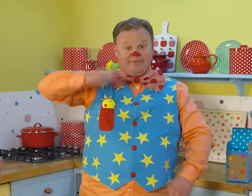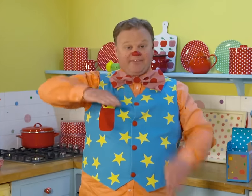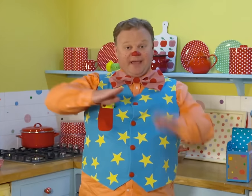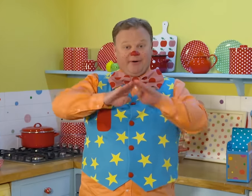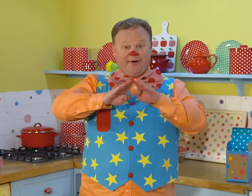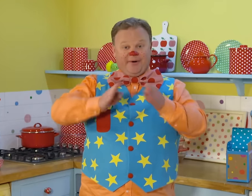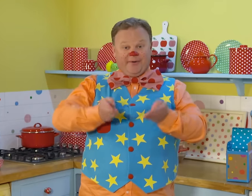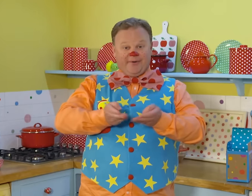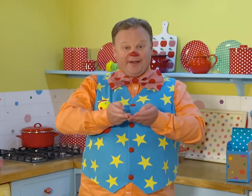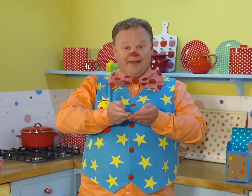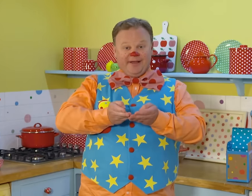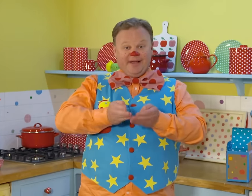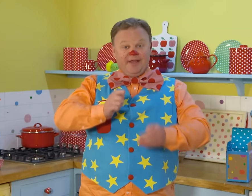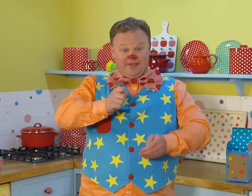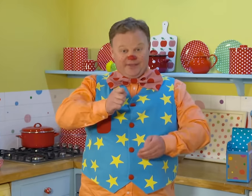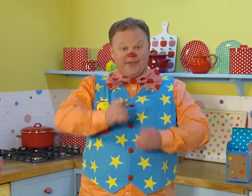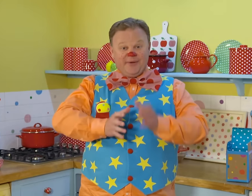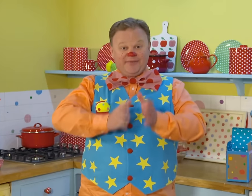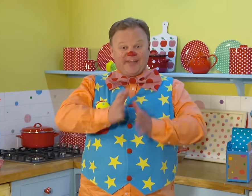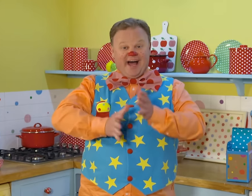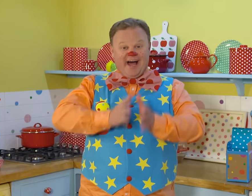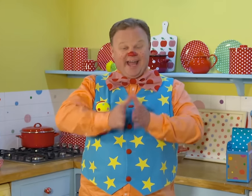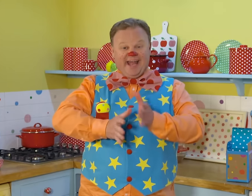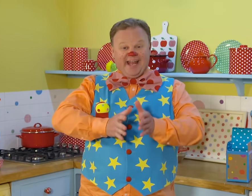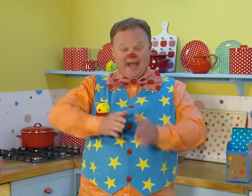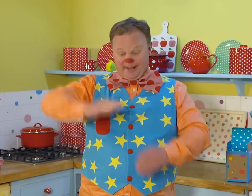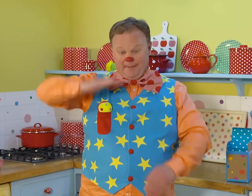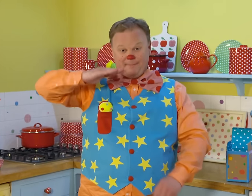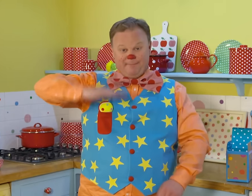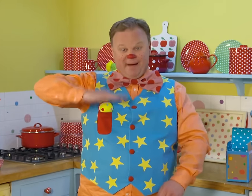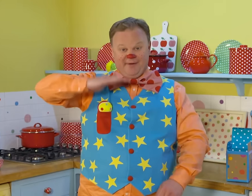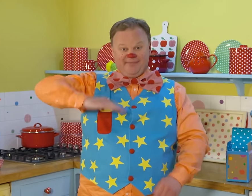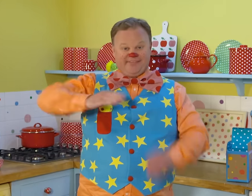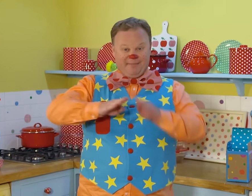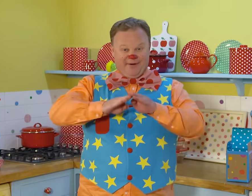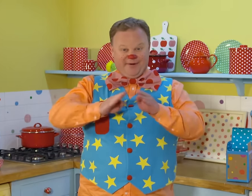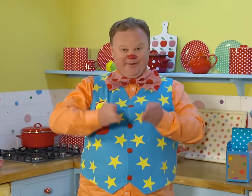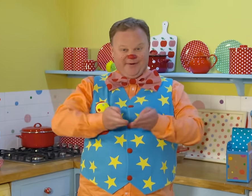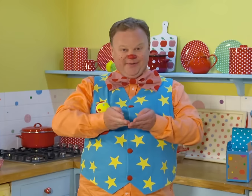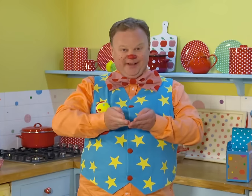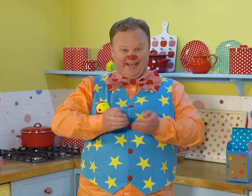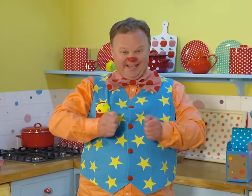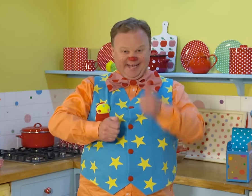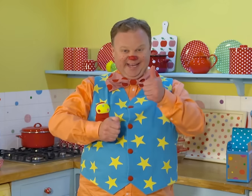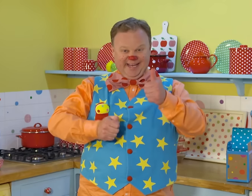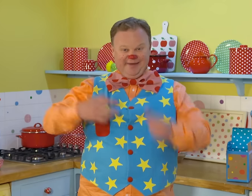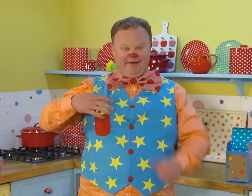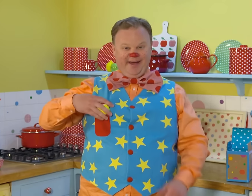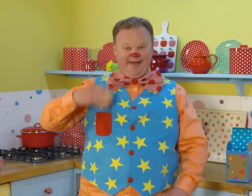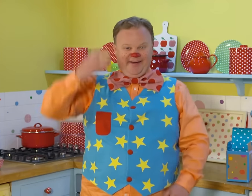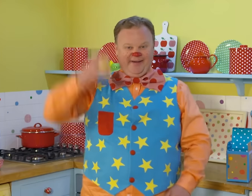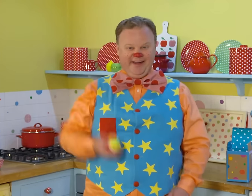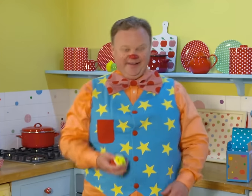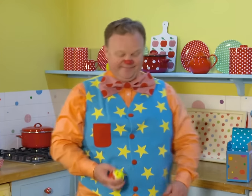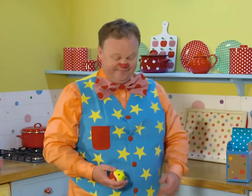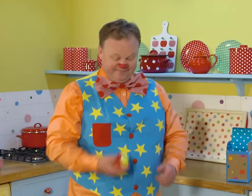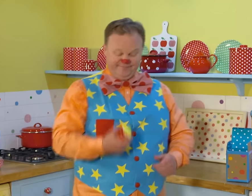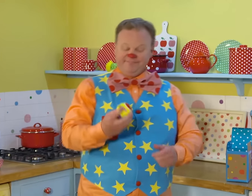Bouncy ball. You sign. Bouncy ball. Woohoo! Thank